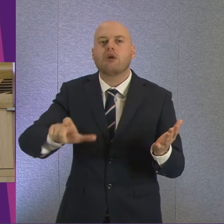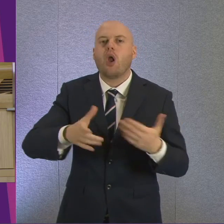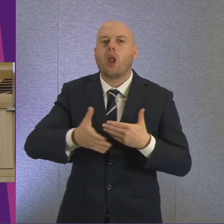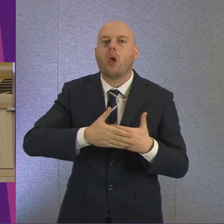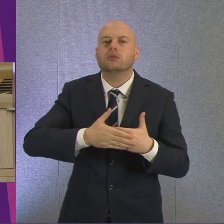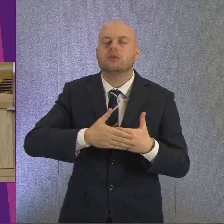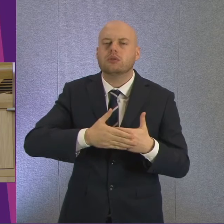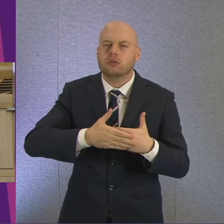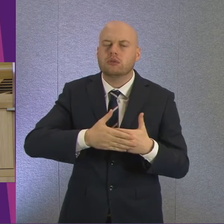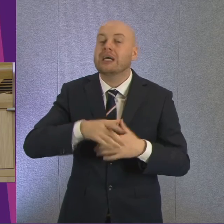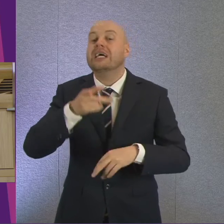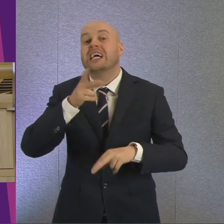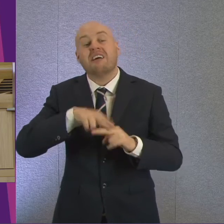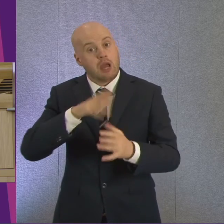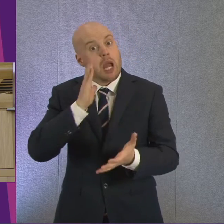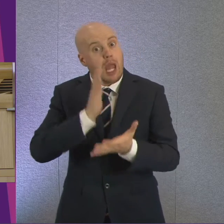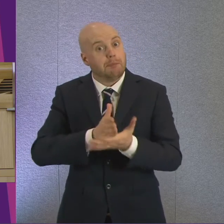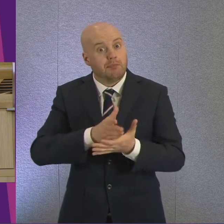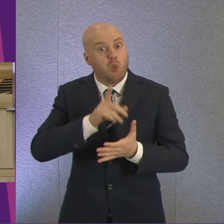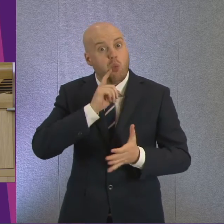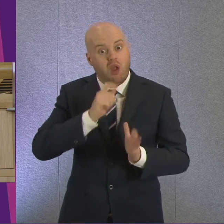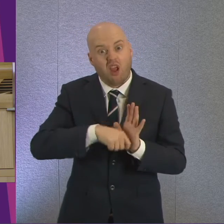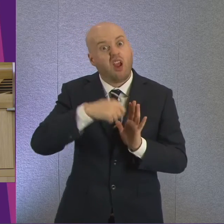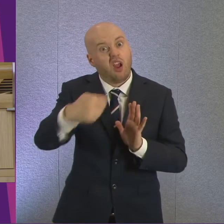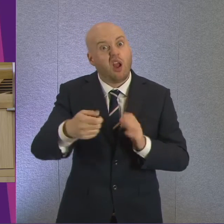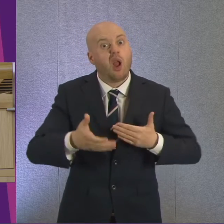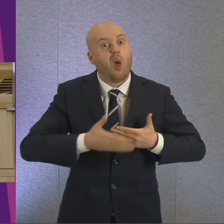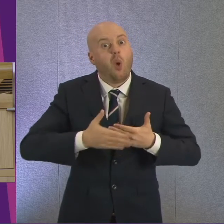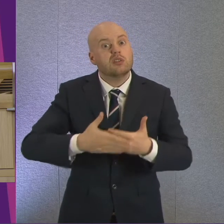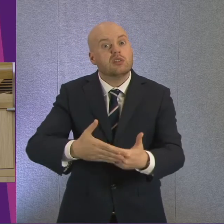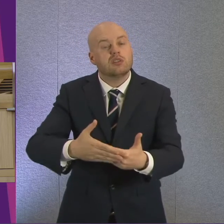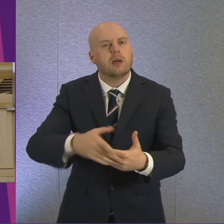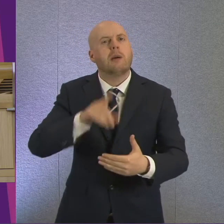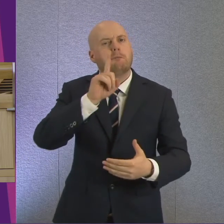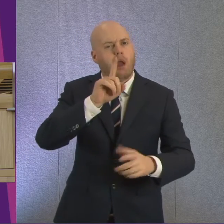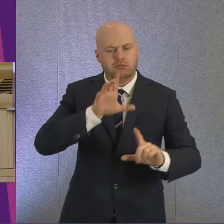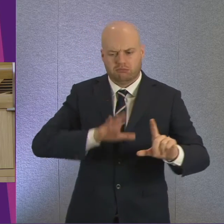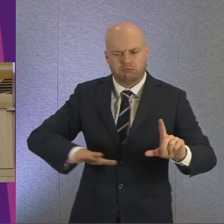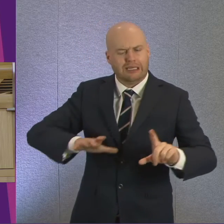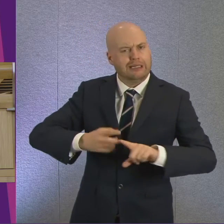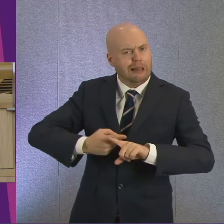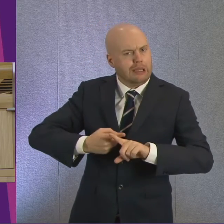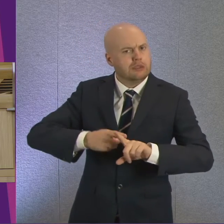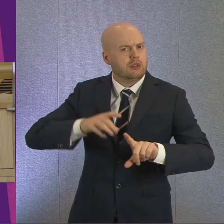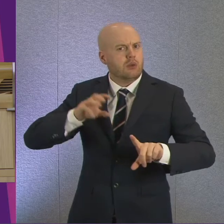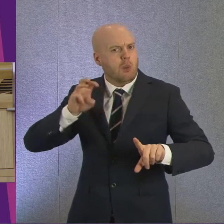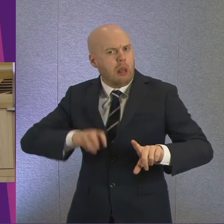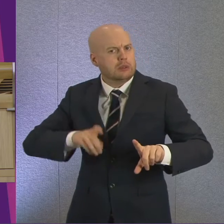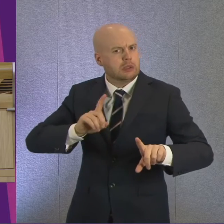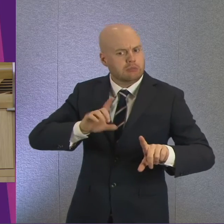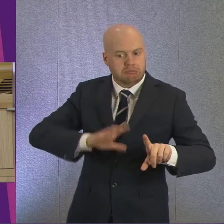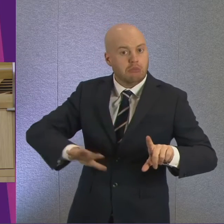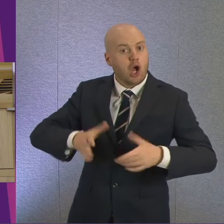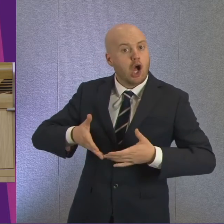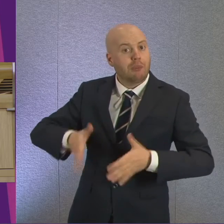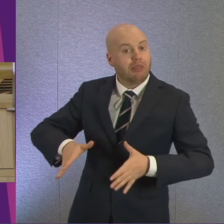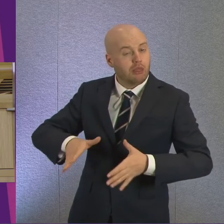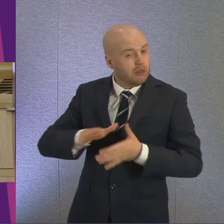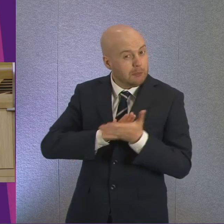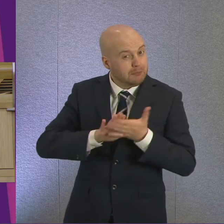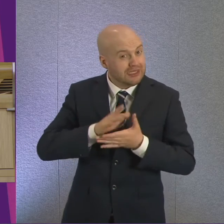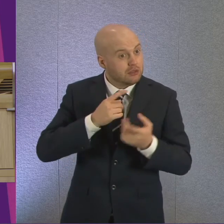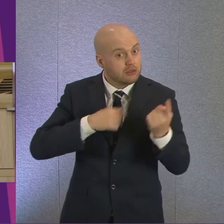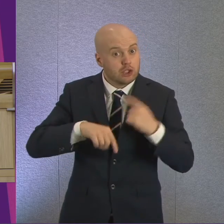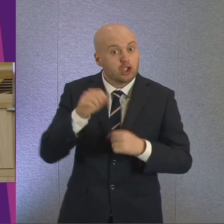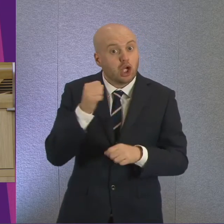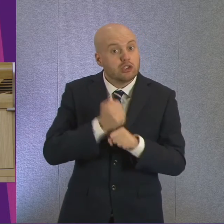in Scotland remain closed but potentially open in other parts of the UK, will the Scottish Government be transparent with us and the wider public